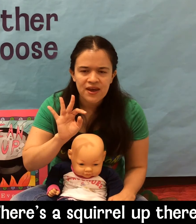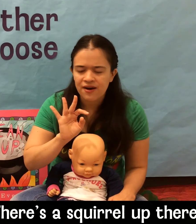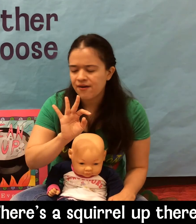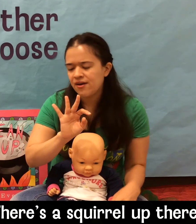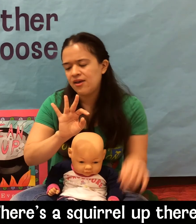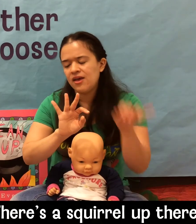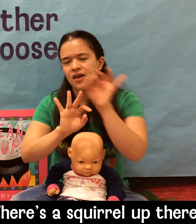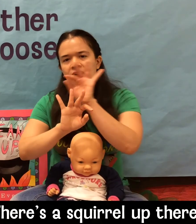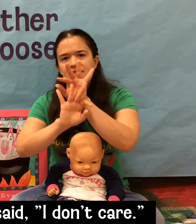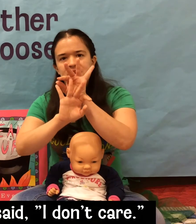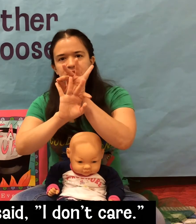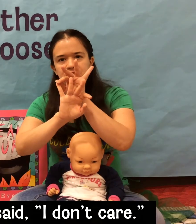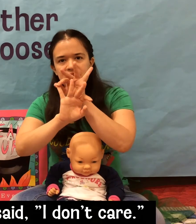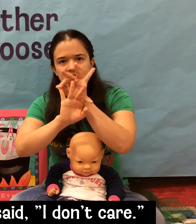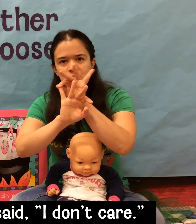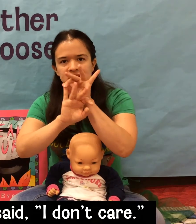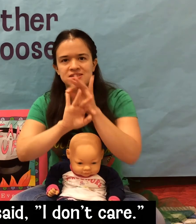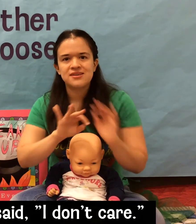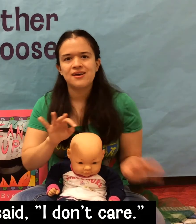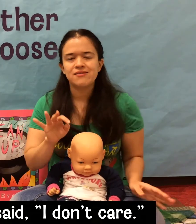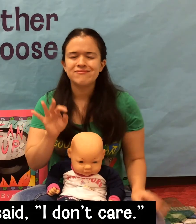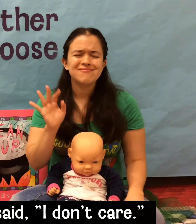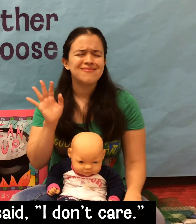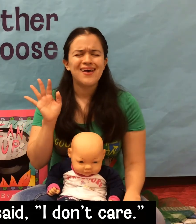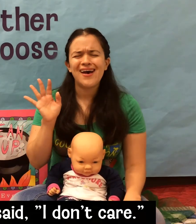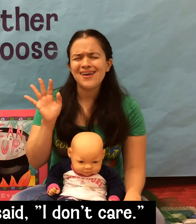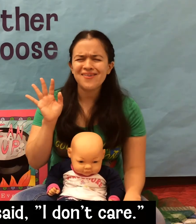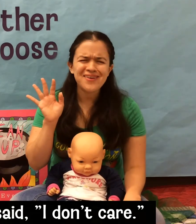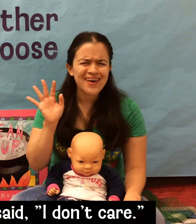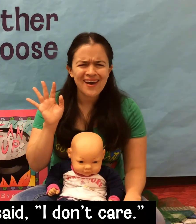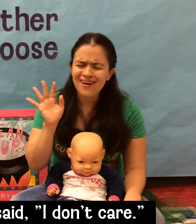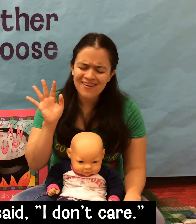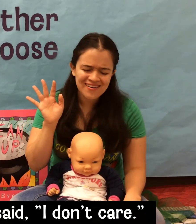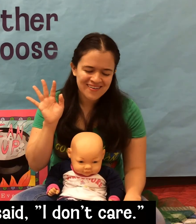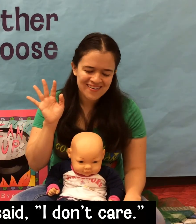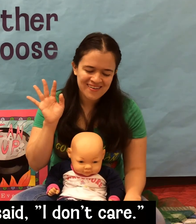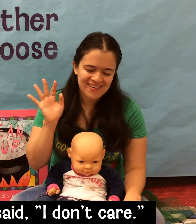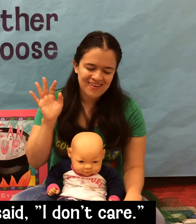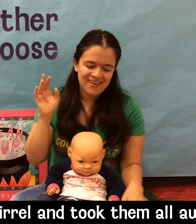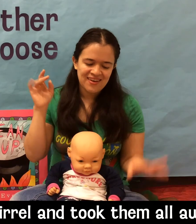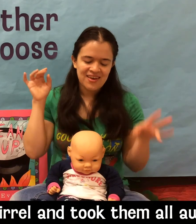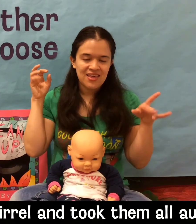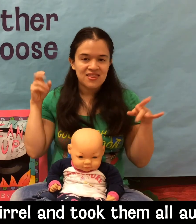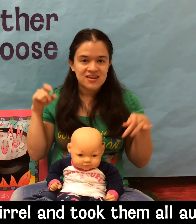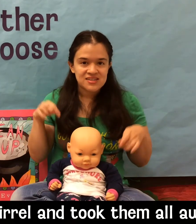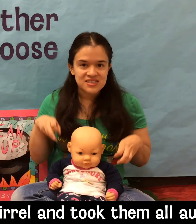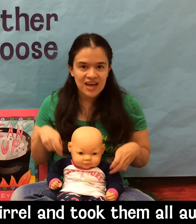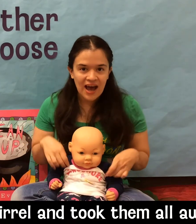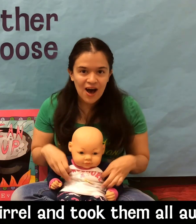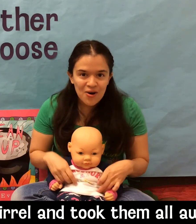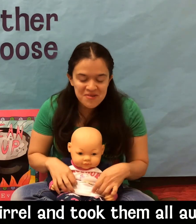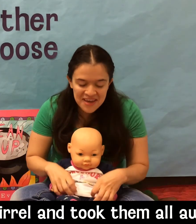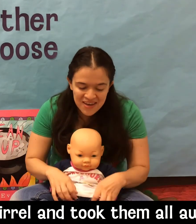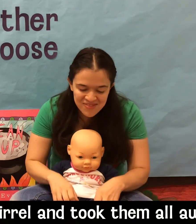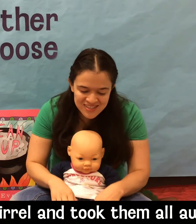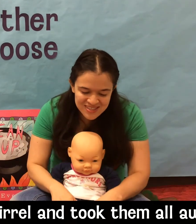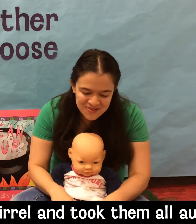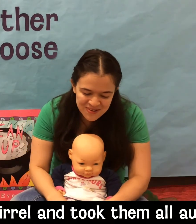there. The fifth one said, I don't care. And down came the